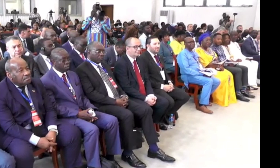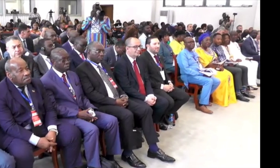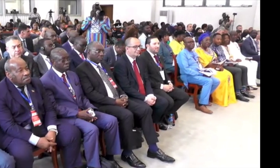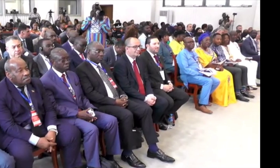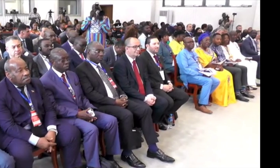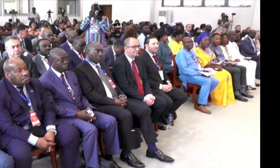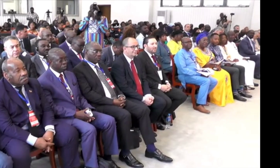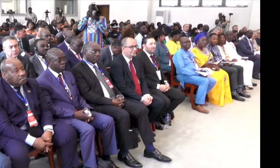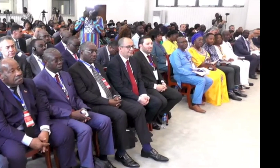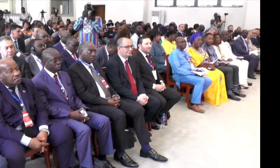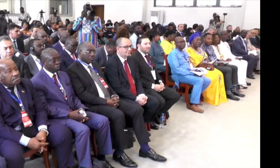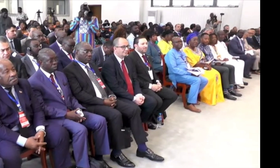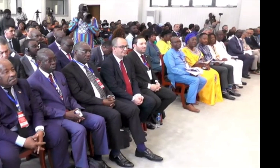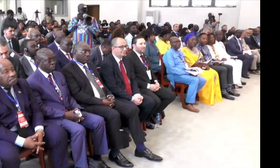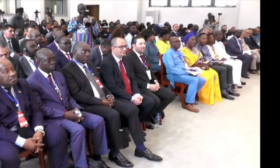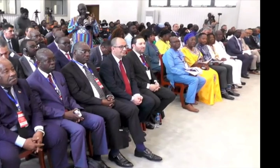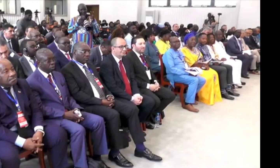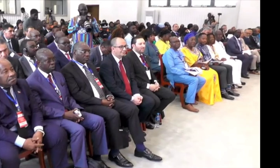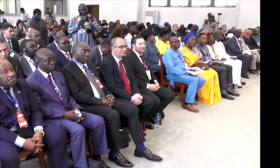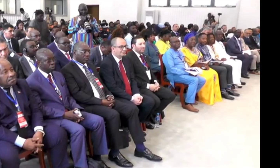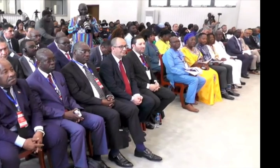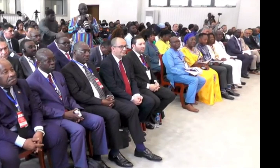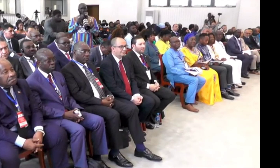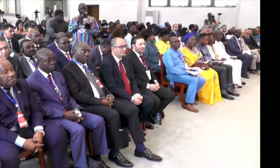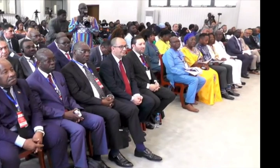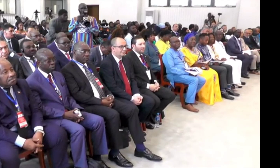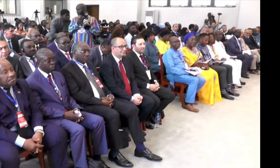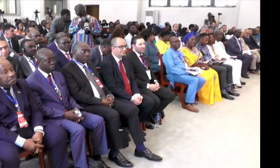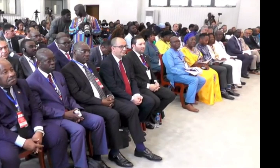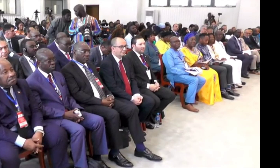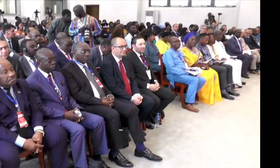all this while, in the